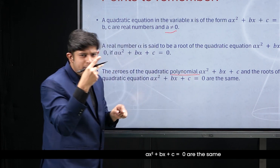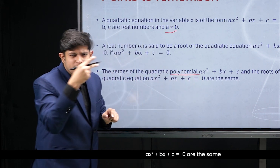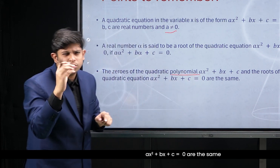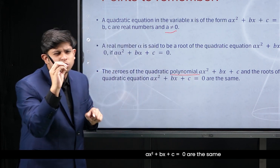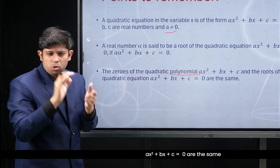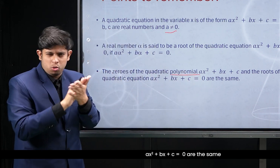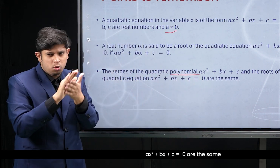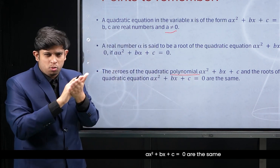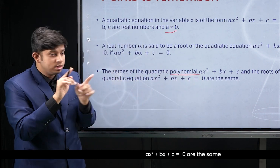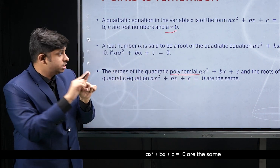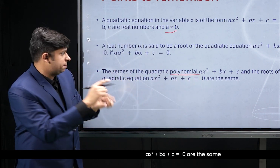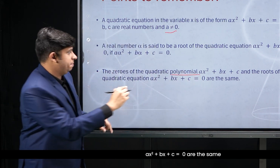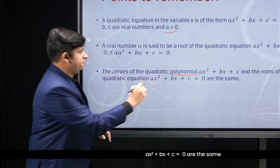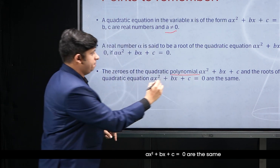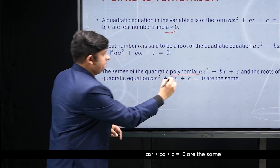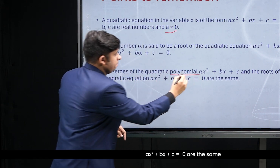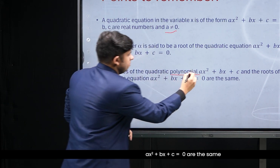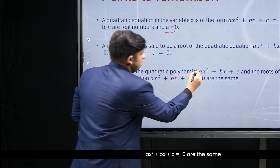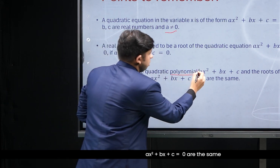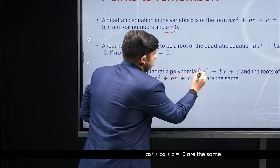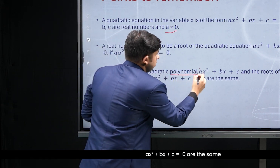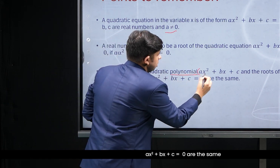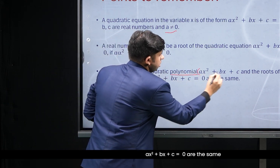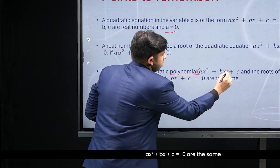plus bx plus c is equal to 0 are the same.